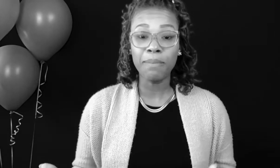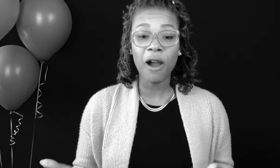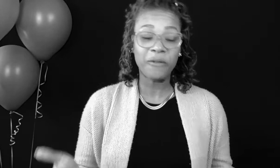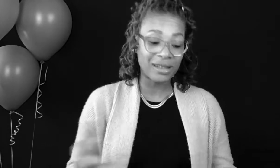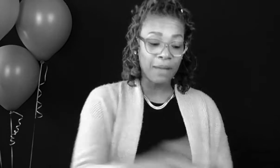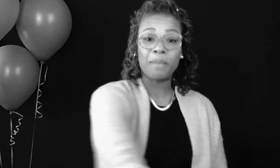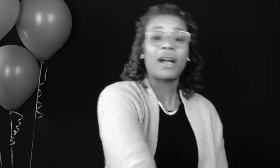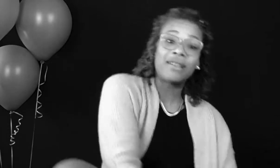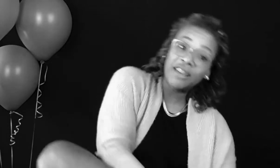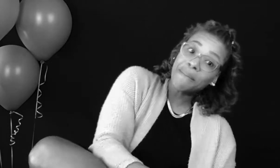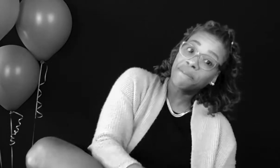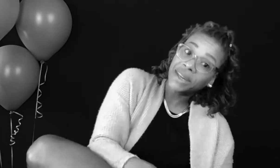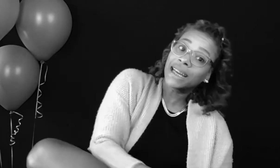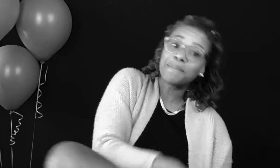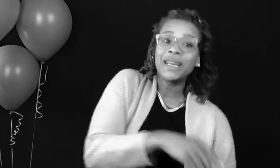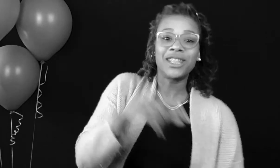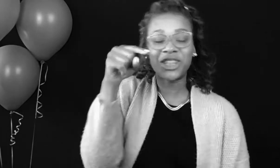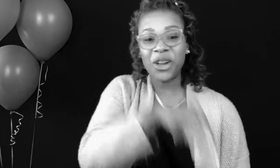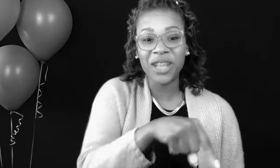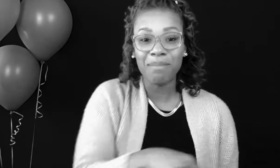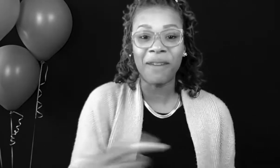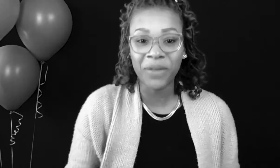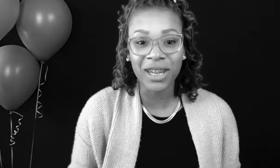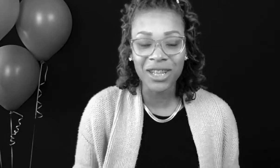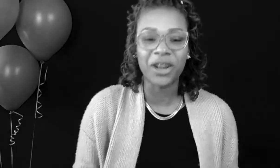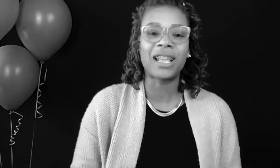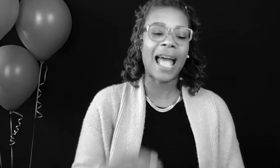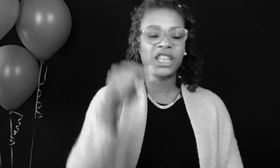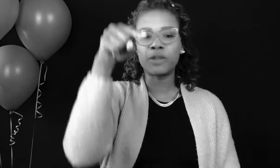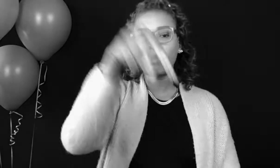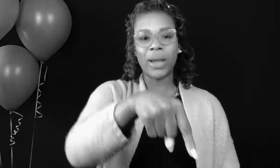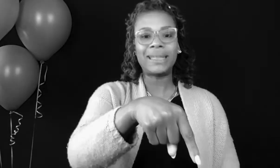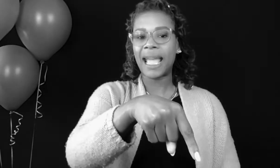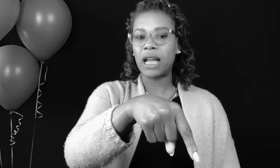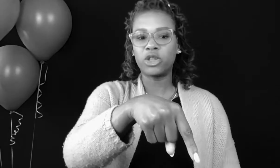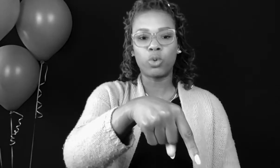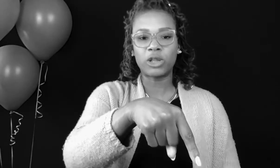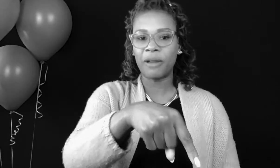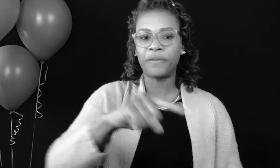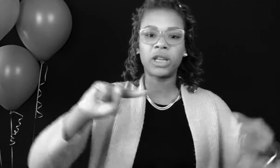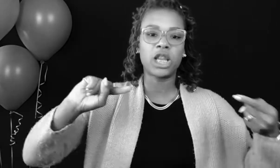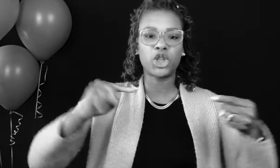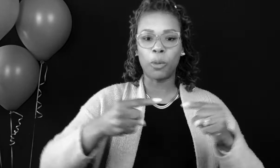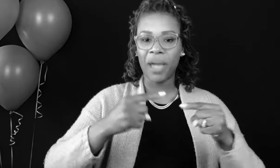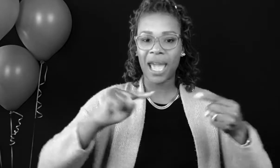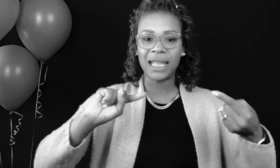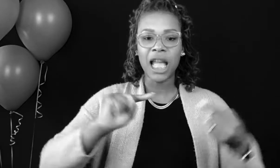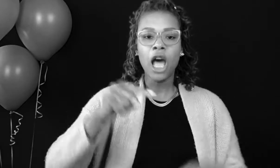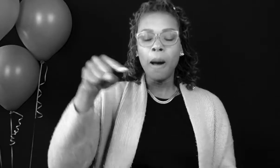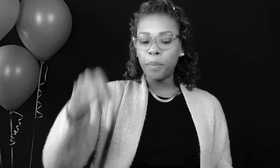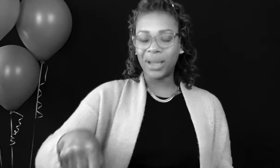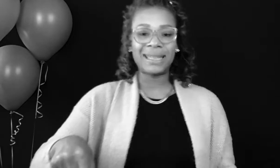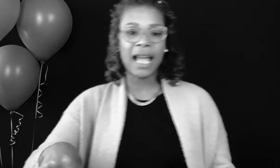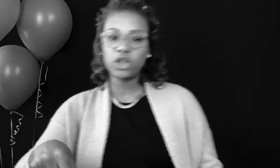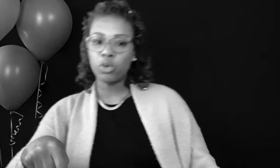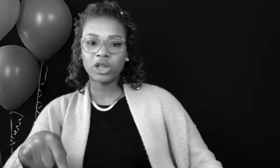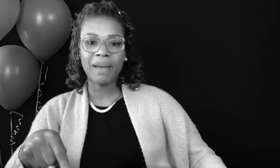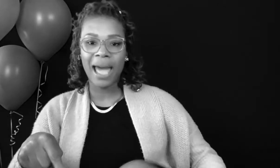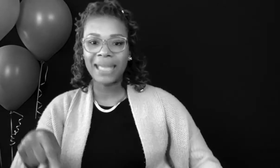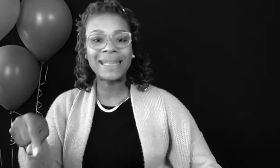for example, I'm not going to lift my foot up to show you that my foot is hurting. I just point down towards my foot and show pain. Point down towards my leg